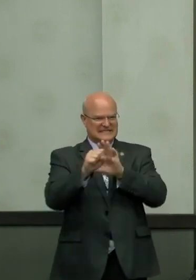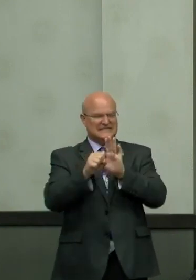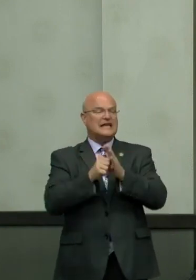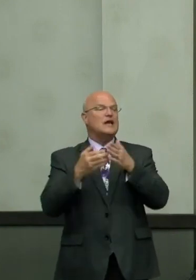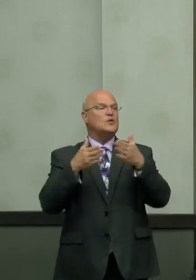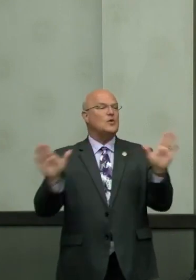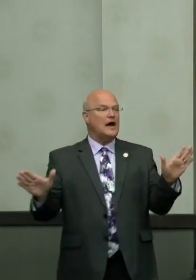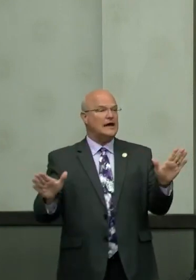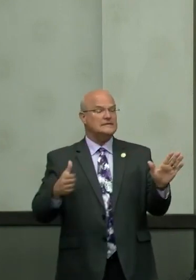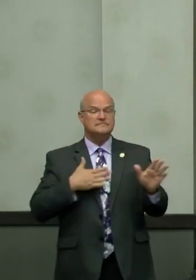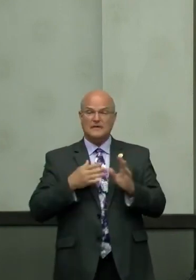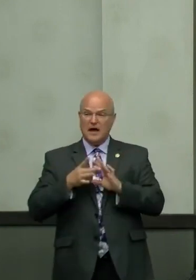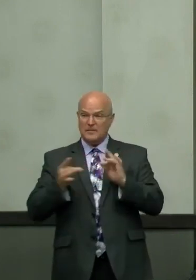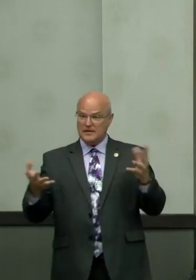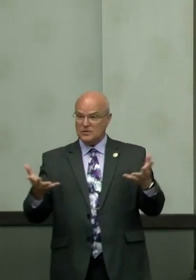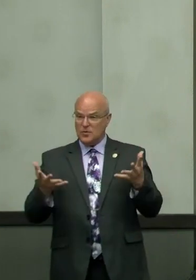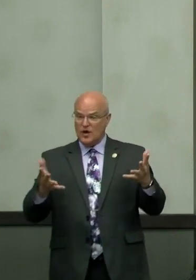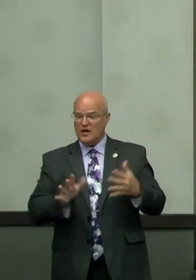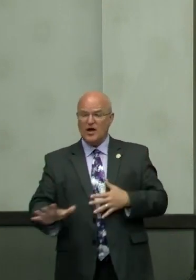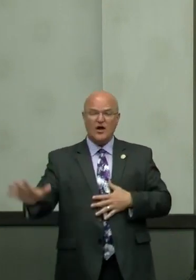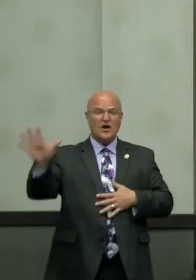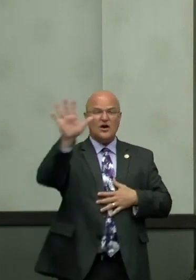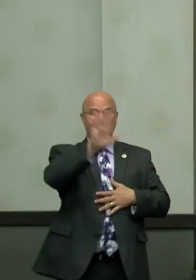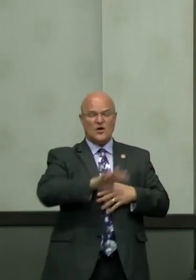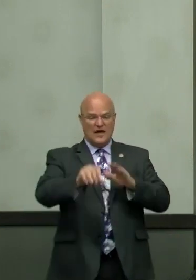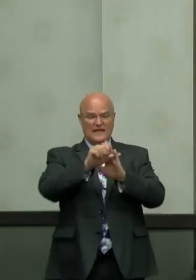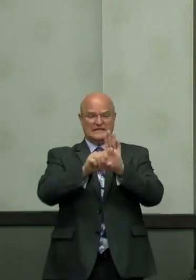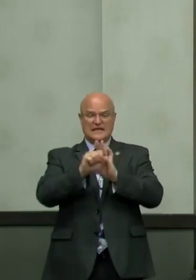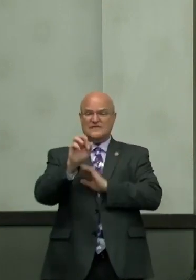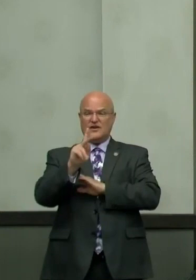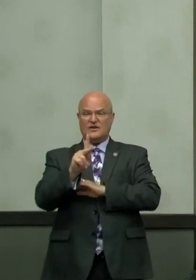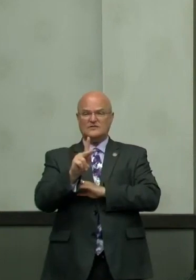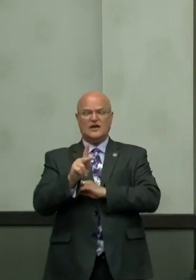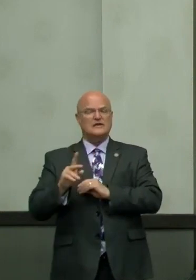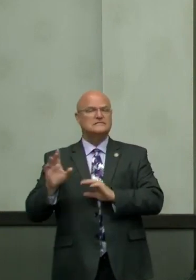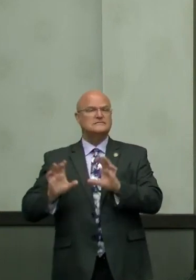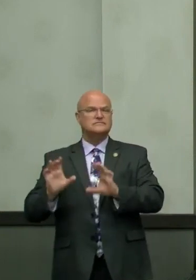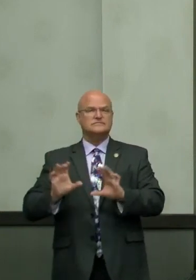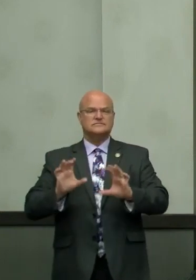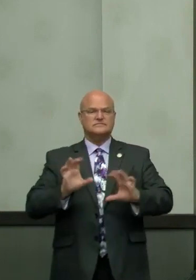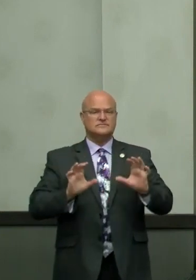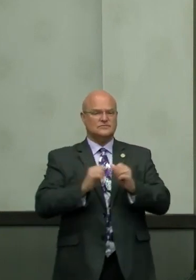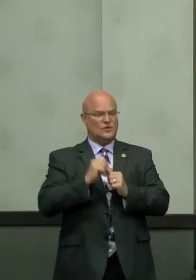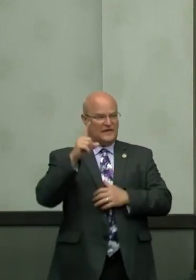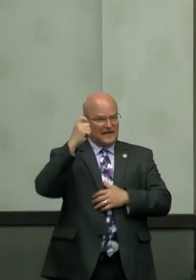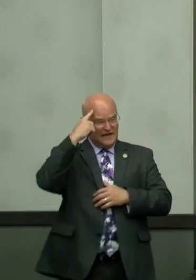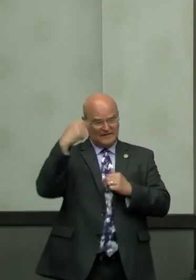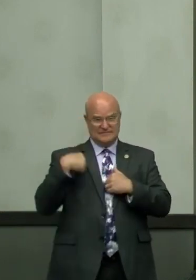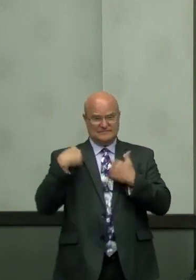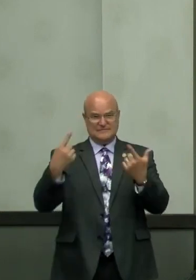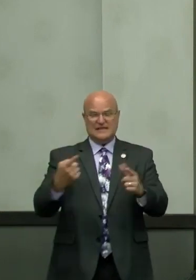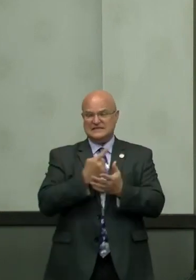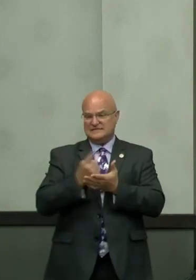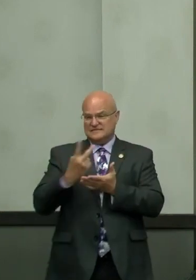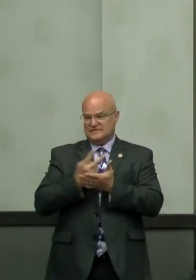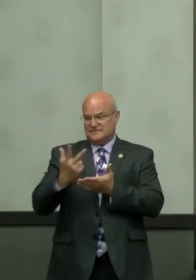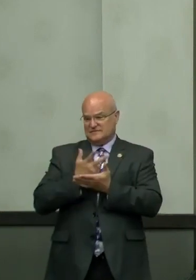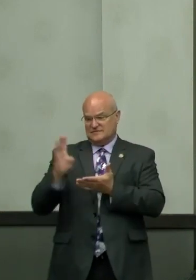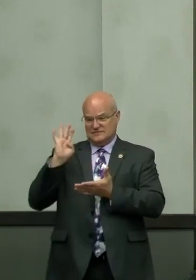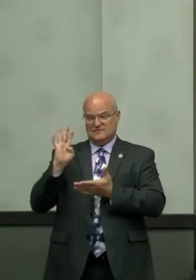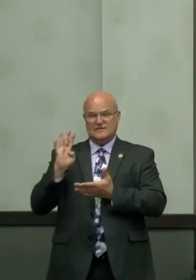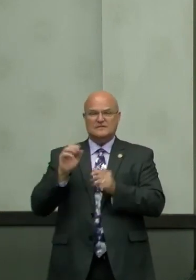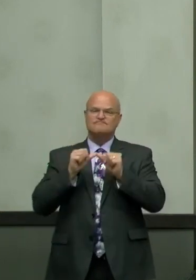this. My message today across the state of Arkansas, as several conversations I've had with the governor over the last several weeks, has